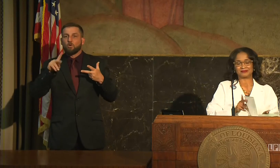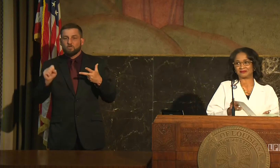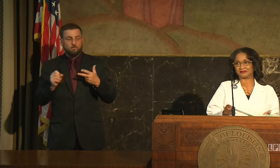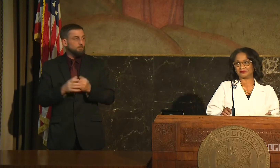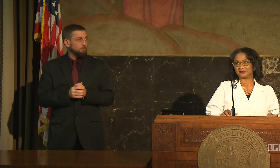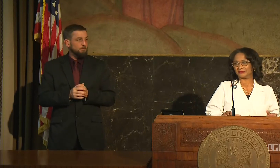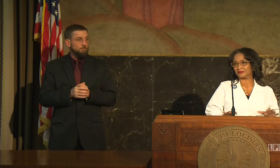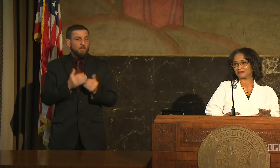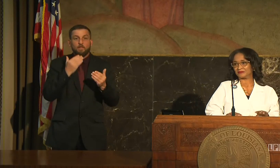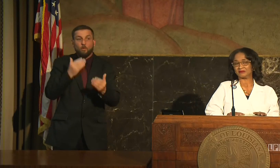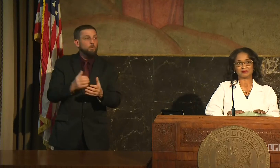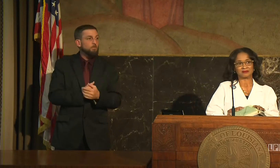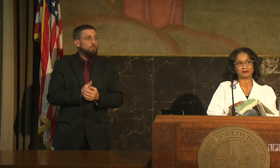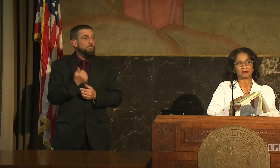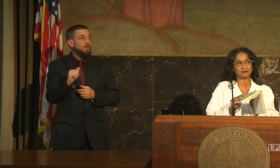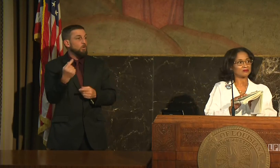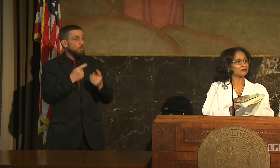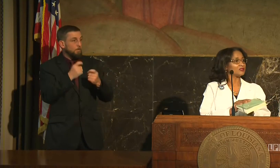Any questions?